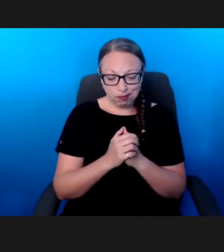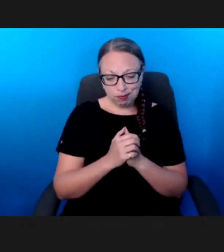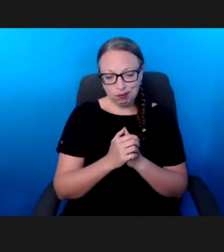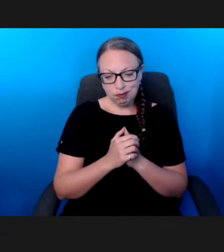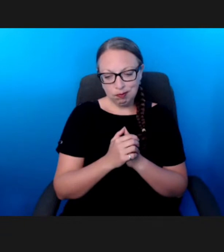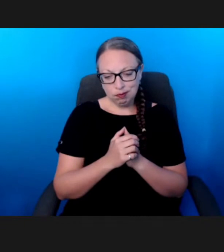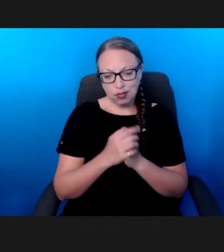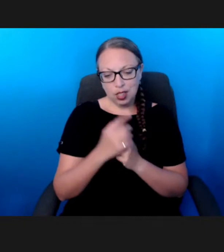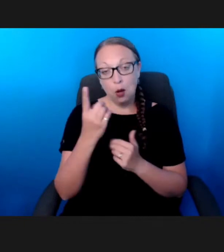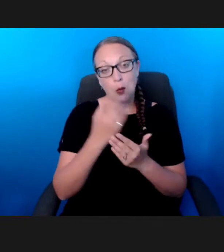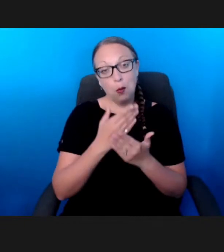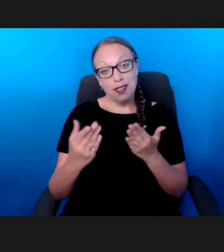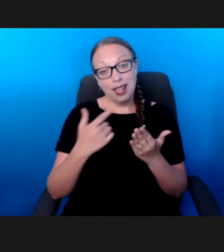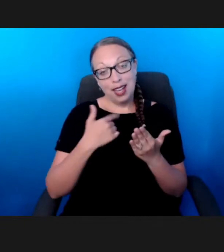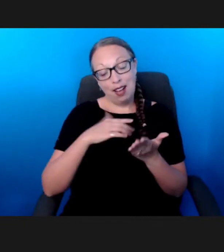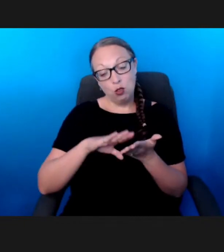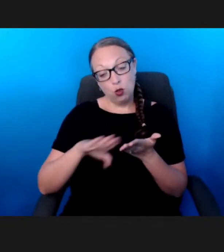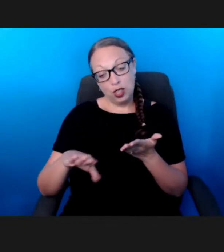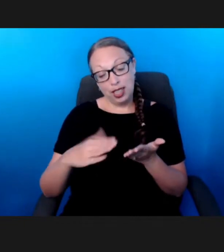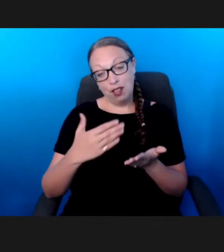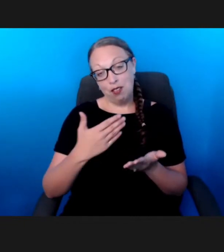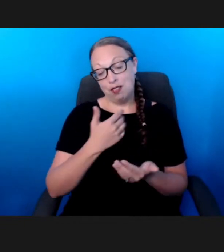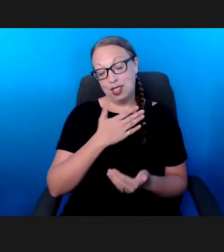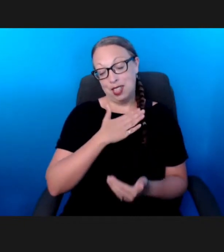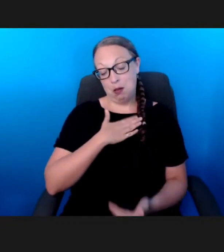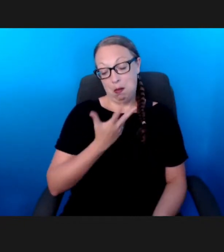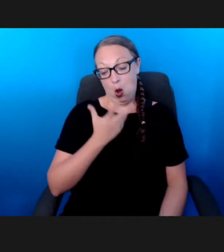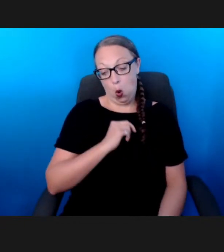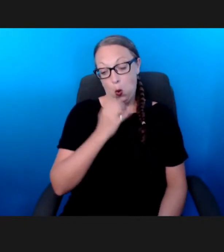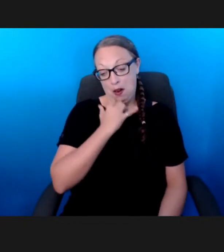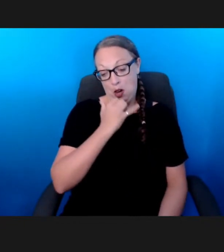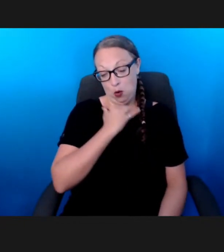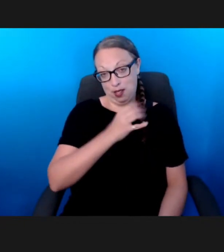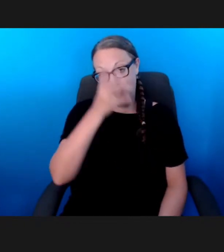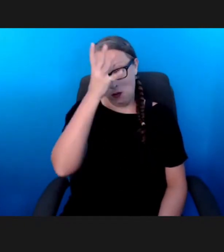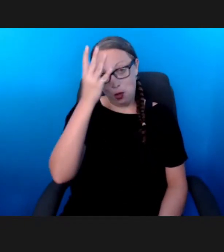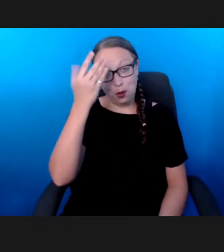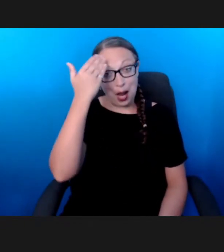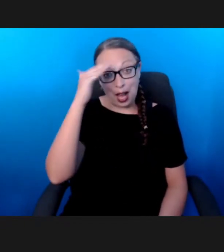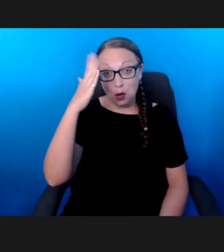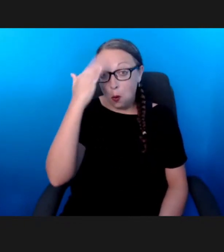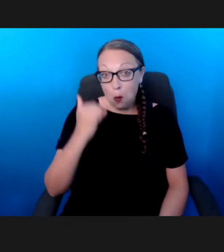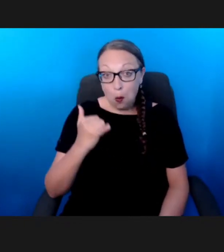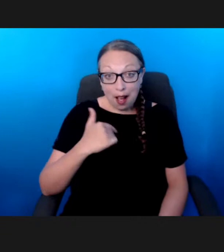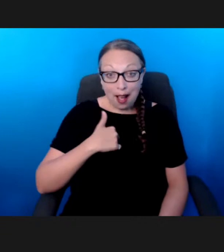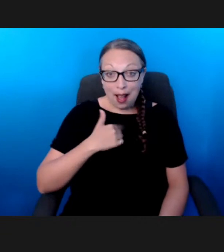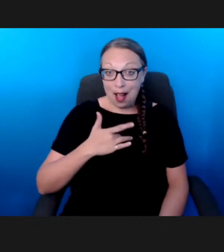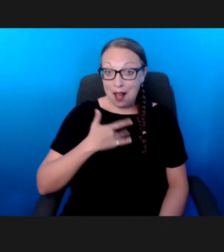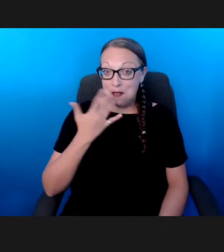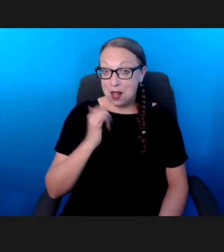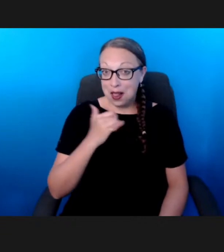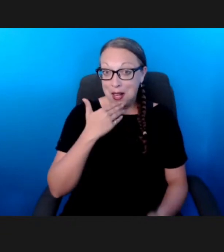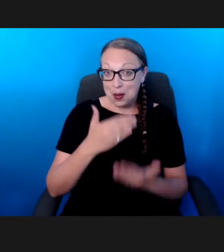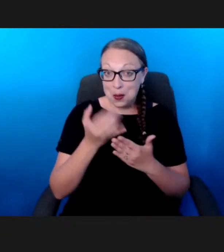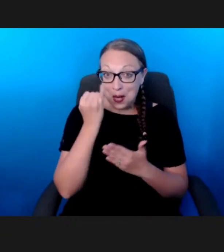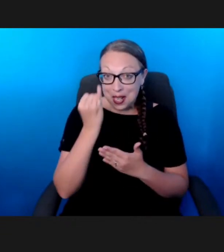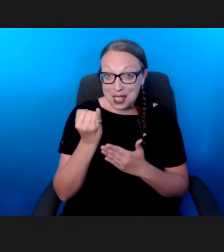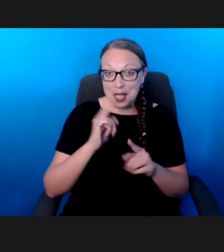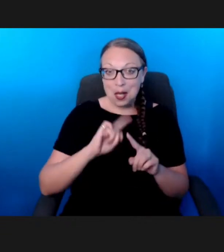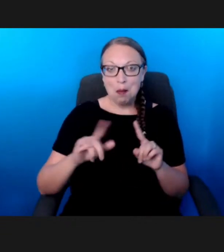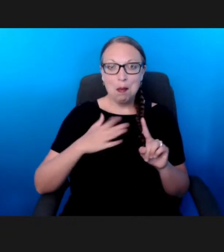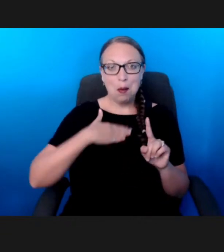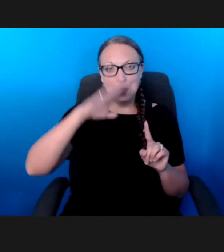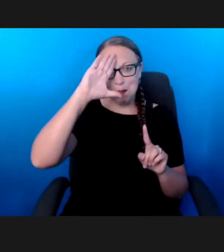own errors as a father. And I don't know why I thought it was a good idea, but when my son was 3 years old,